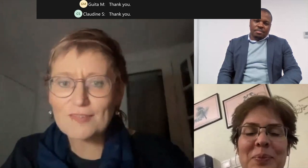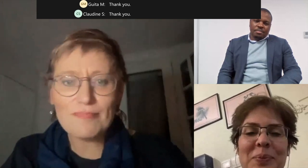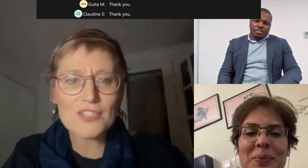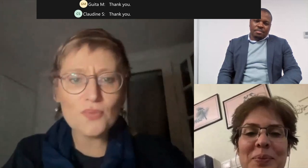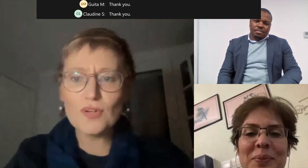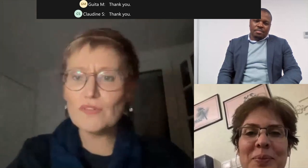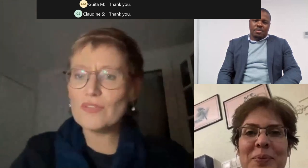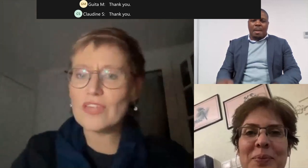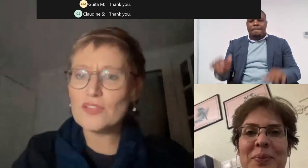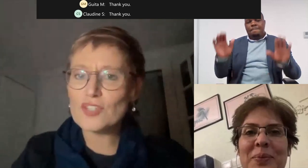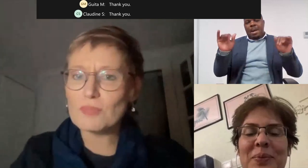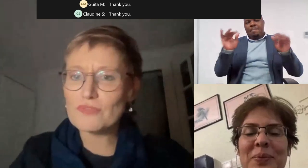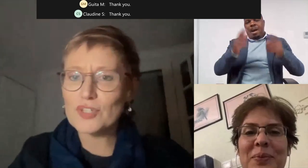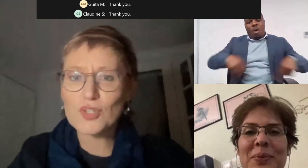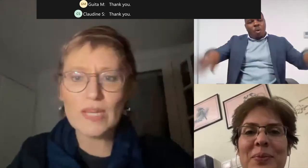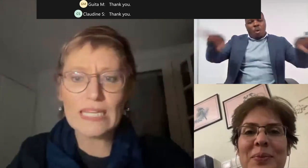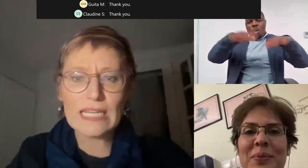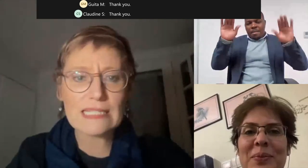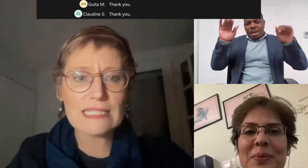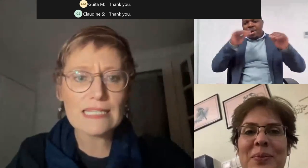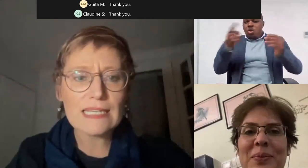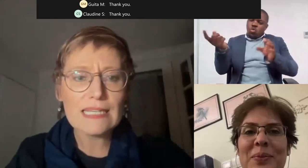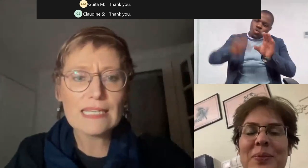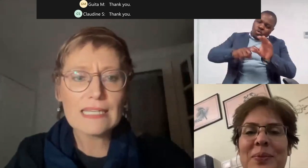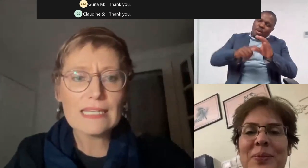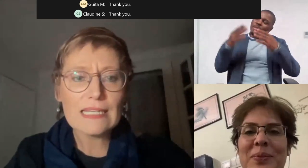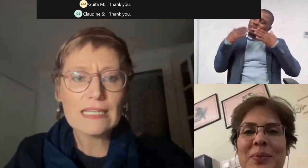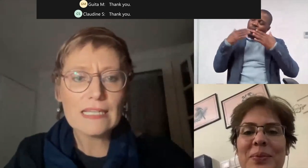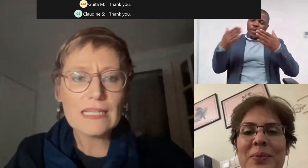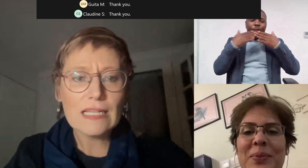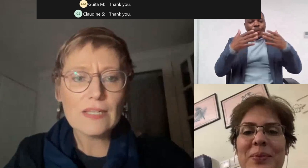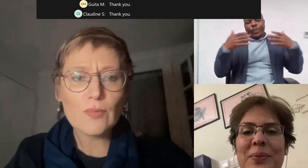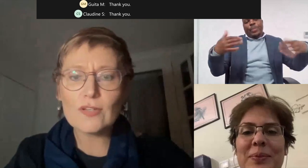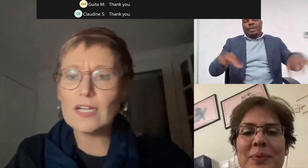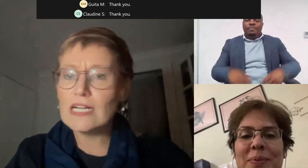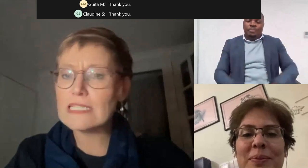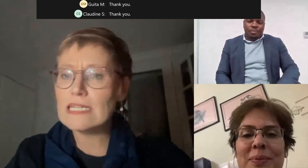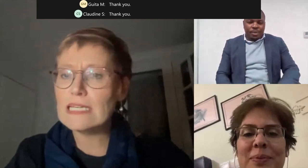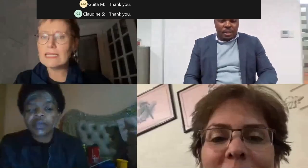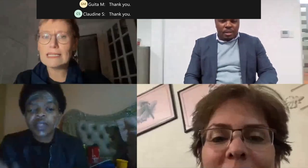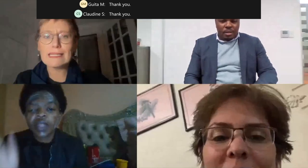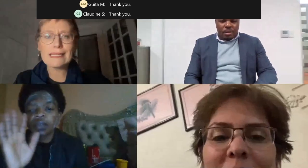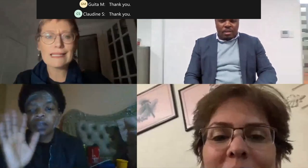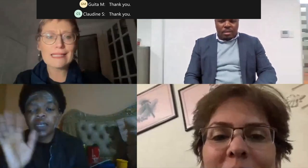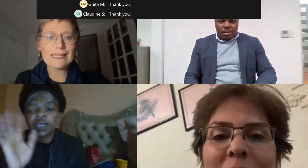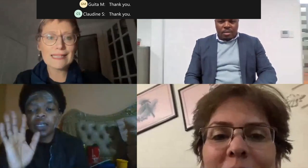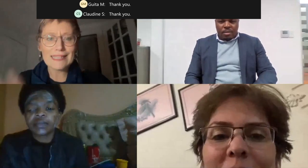Thanks. Saying goodbye to all of you. Thank you so much for joining us. Luanda Kwazi.